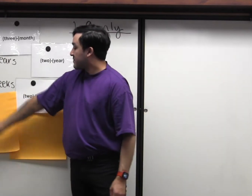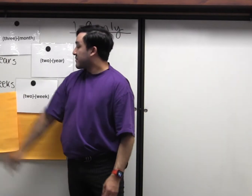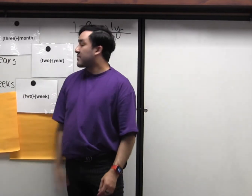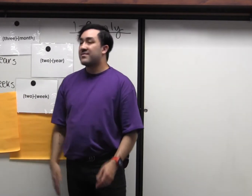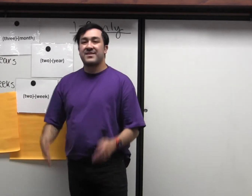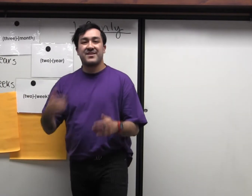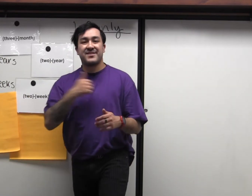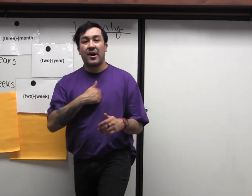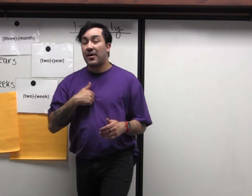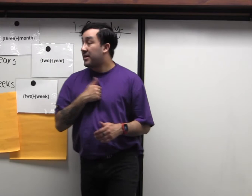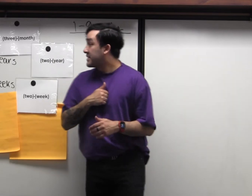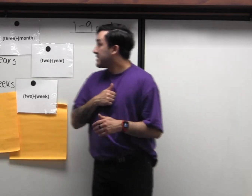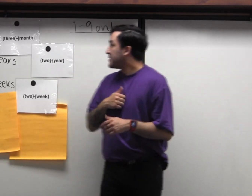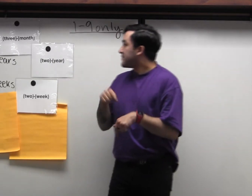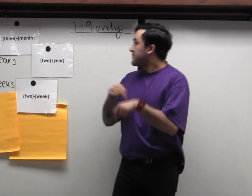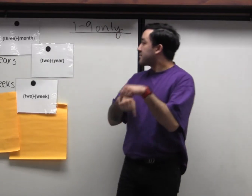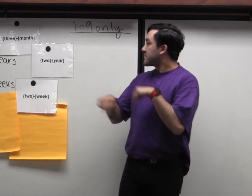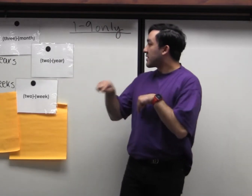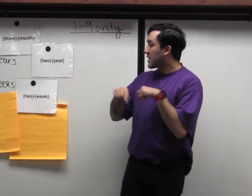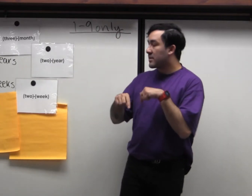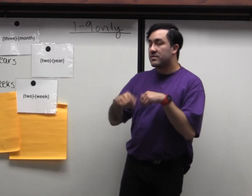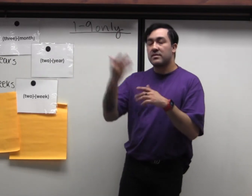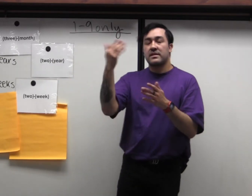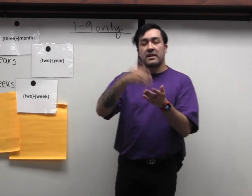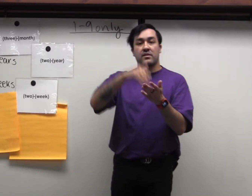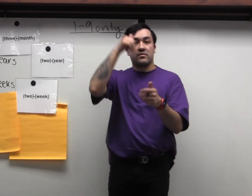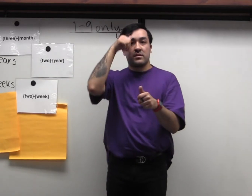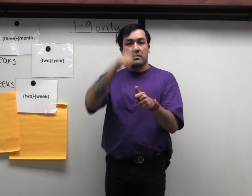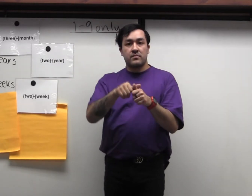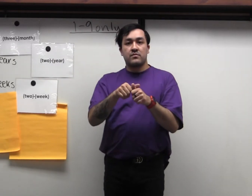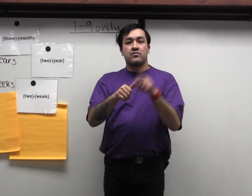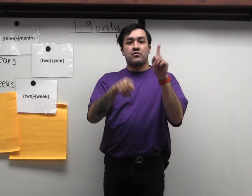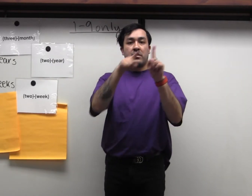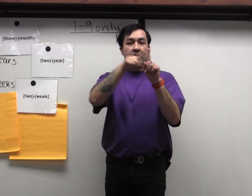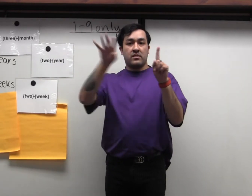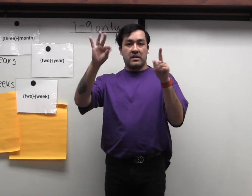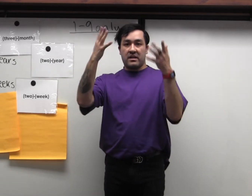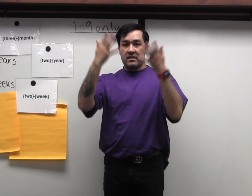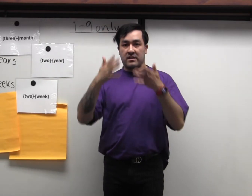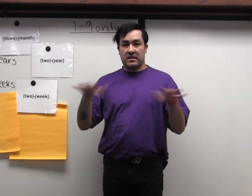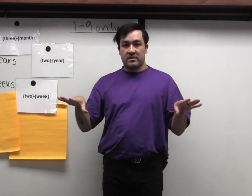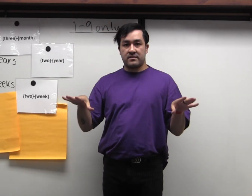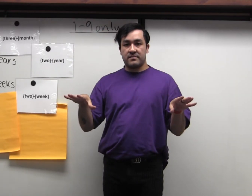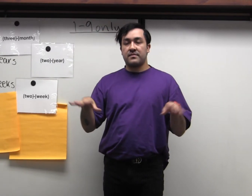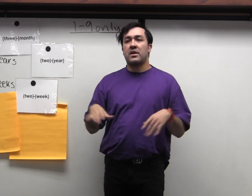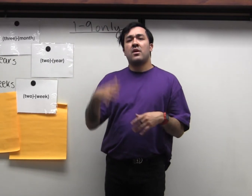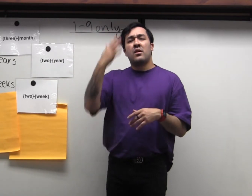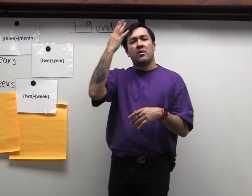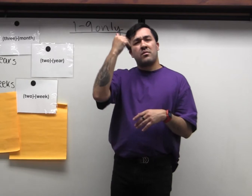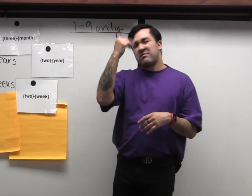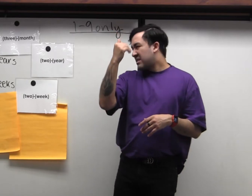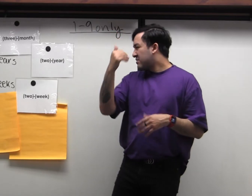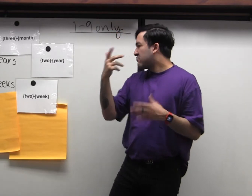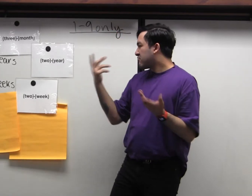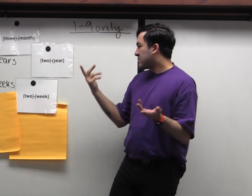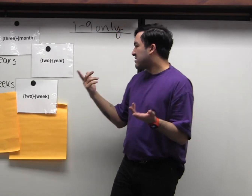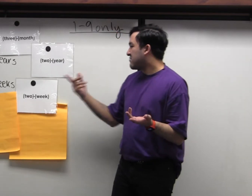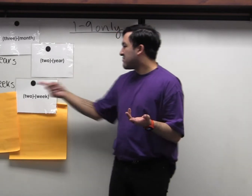just put a magnet there. Sorry. So going back. Remember, 1 through 9 is the rule. That's it. And so